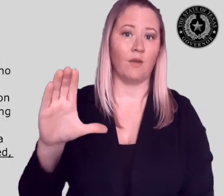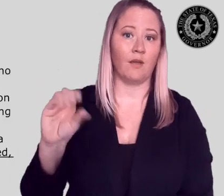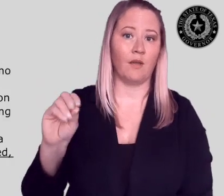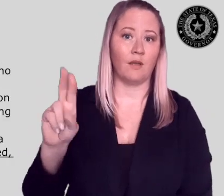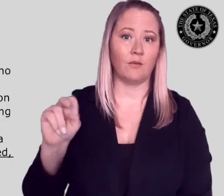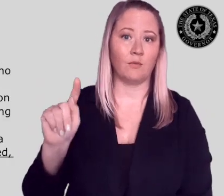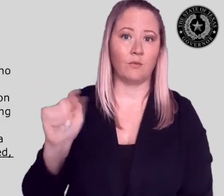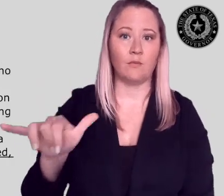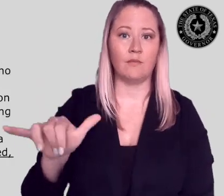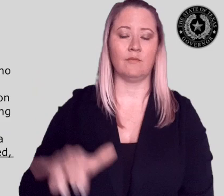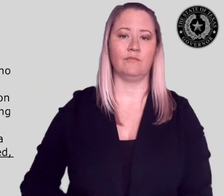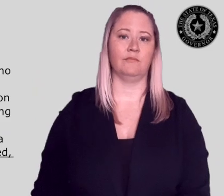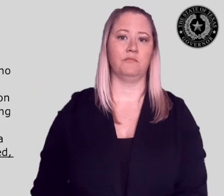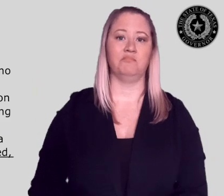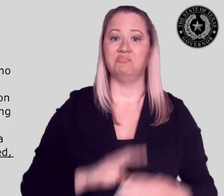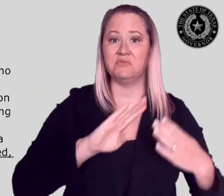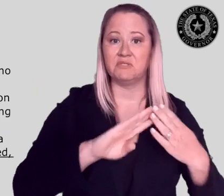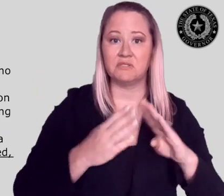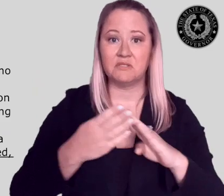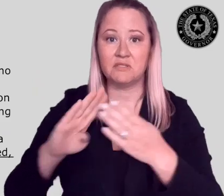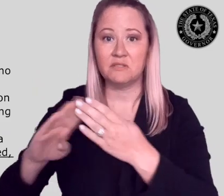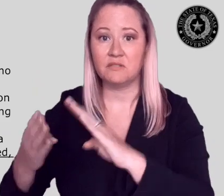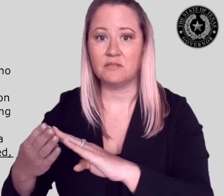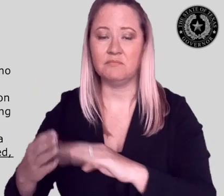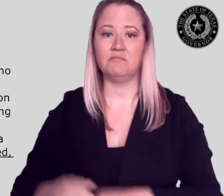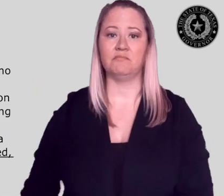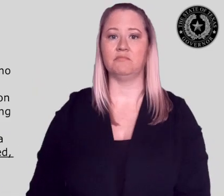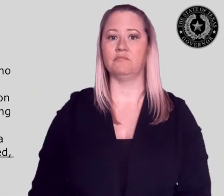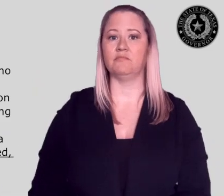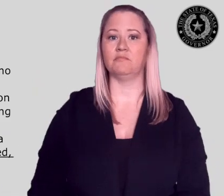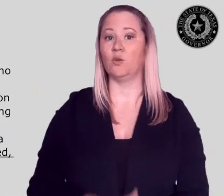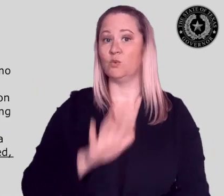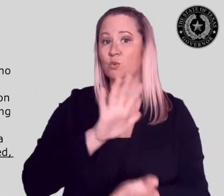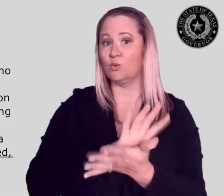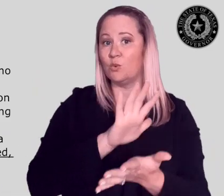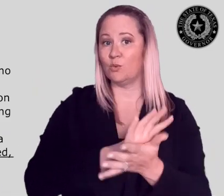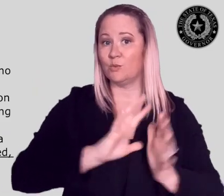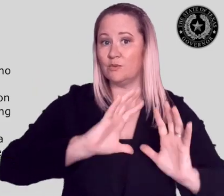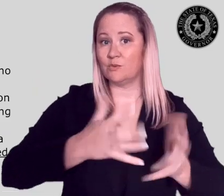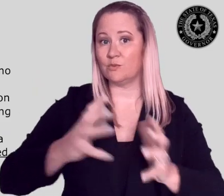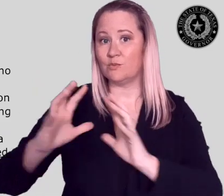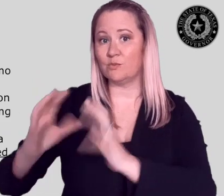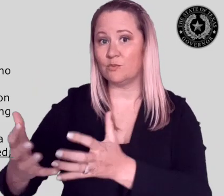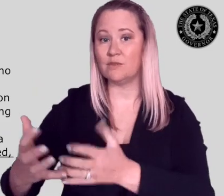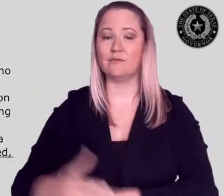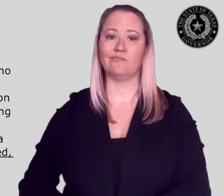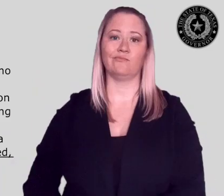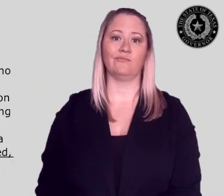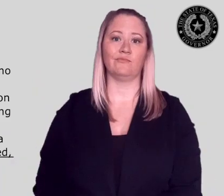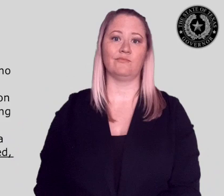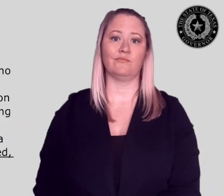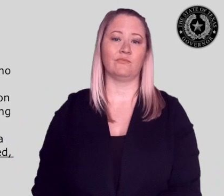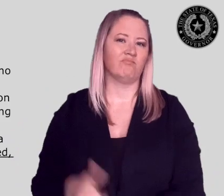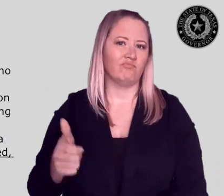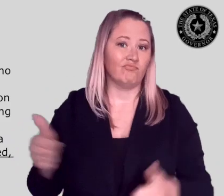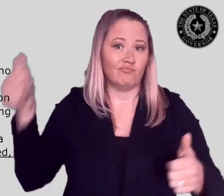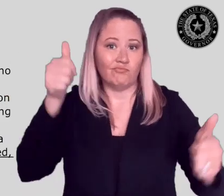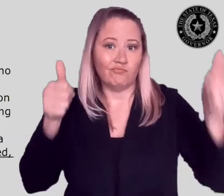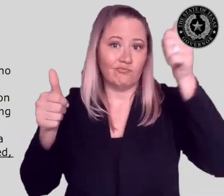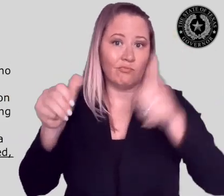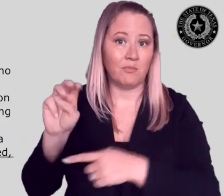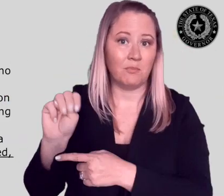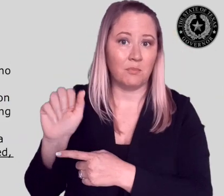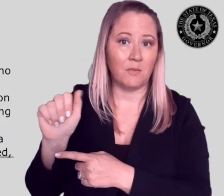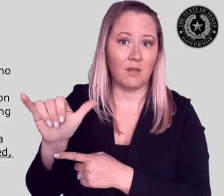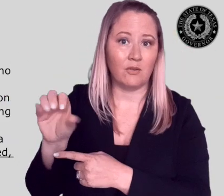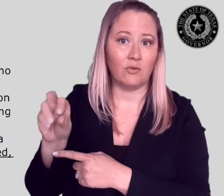No governmental entity, including a county, city, school district, and public health authority, and no governmental